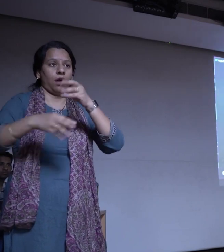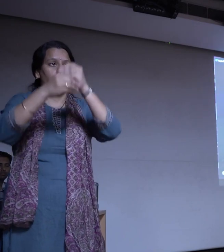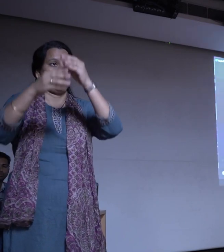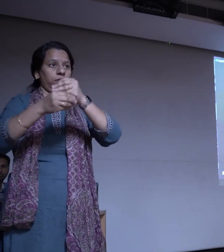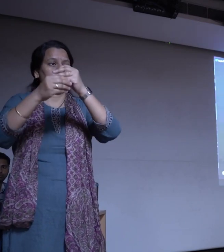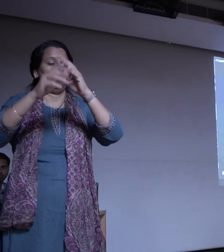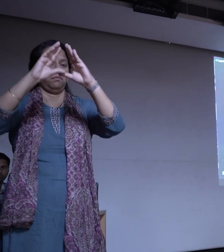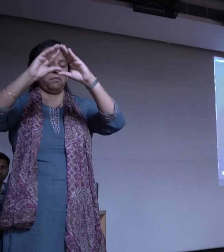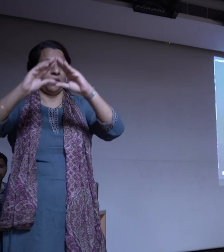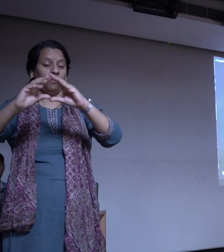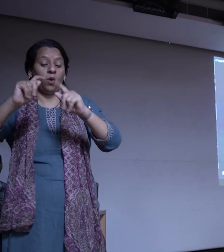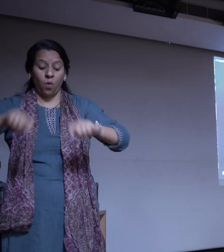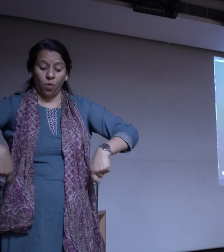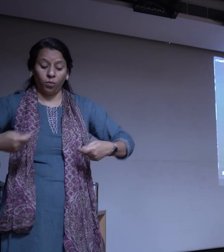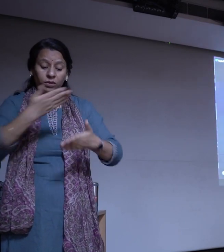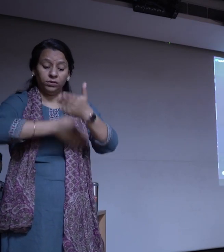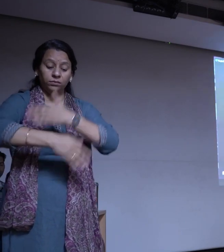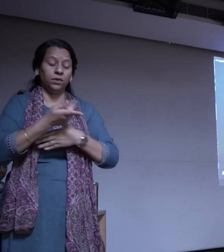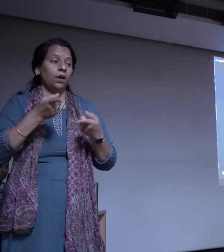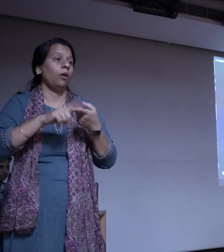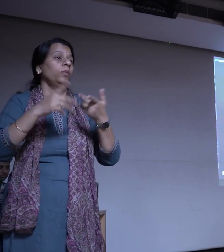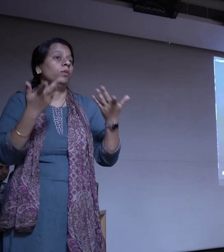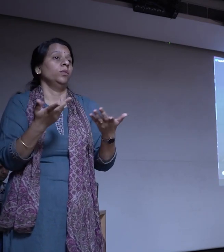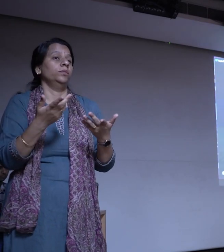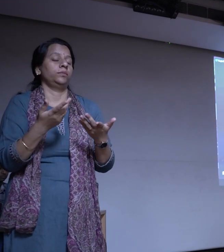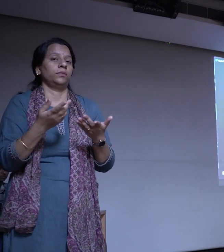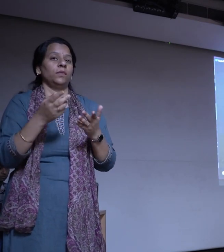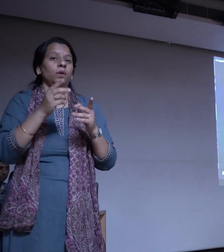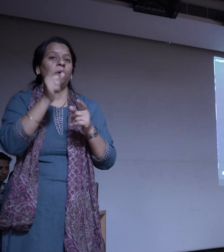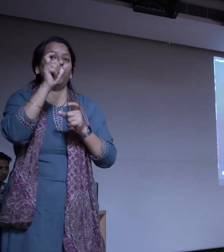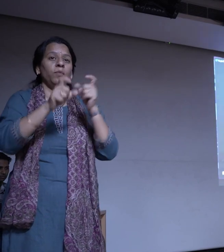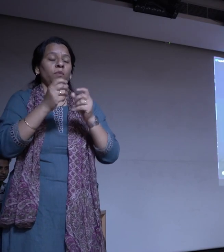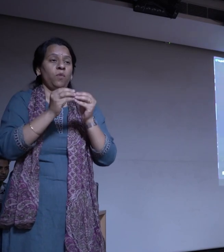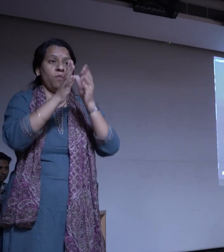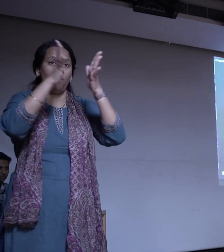down but in loc unfortunately Mobility